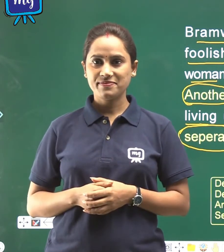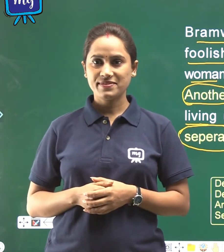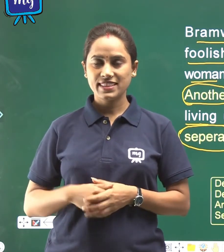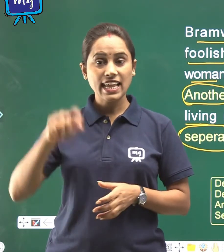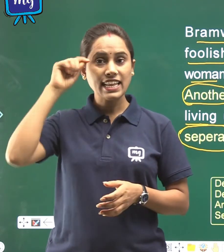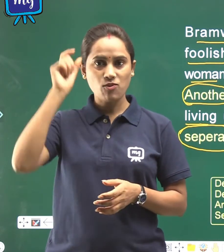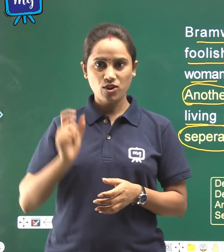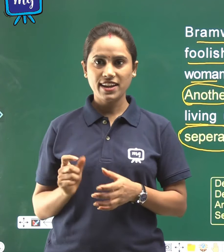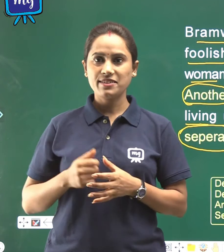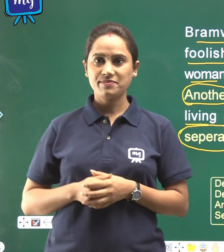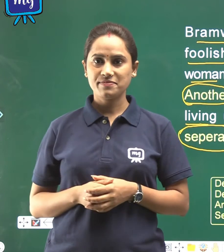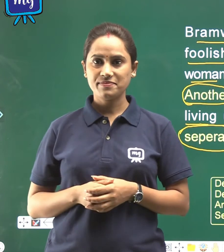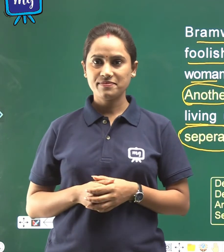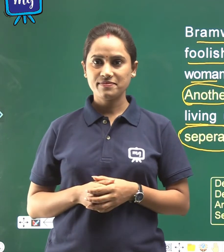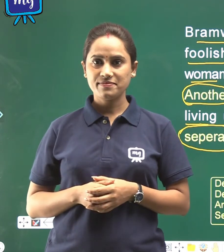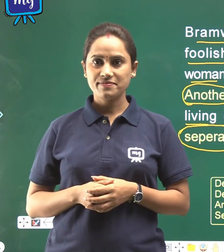devoted,